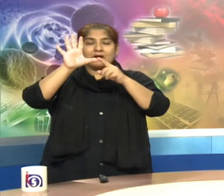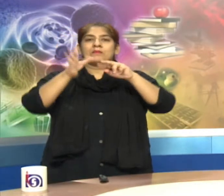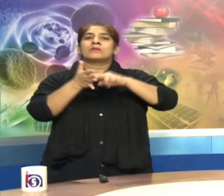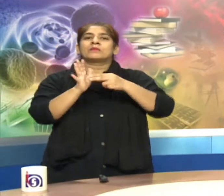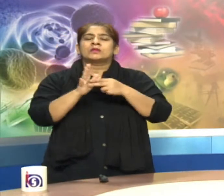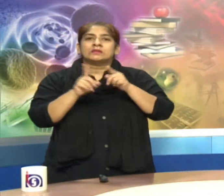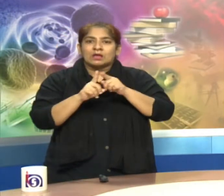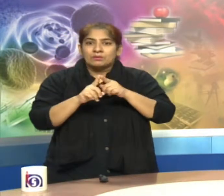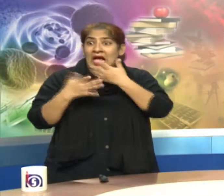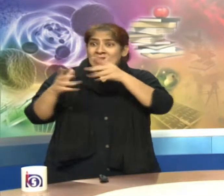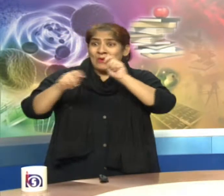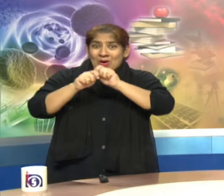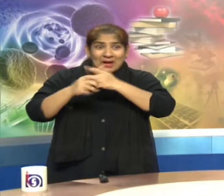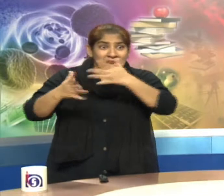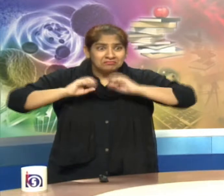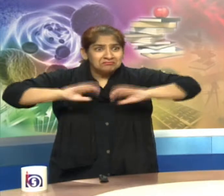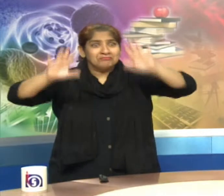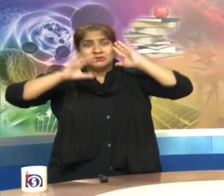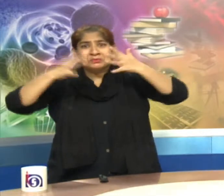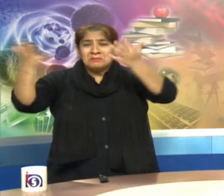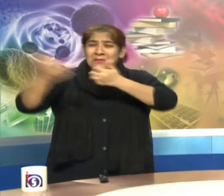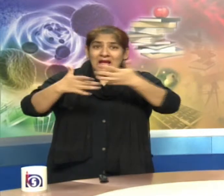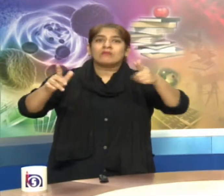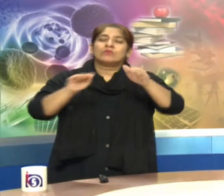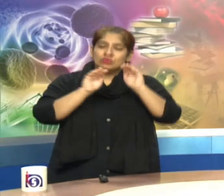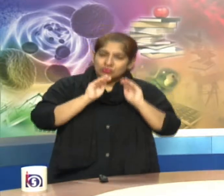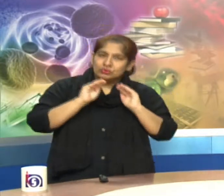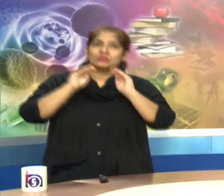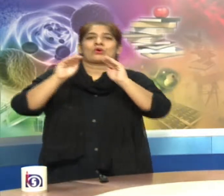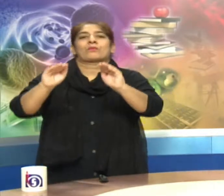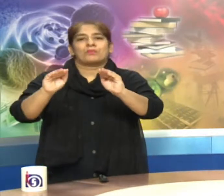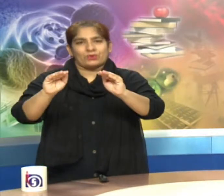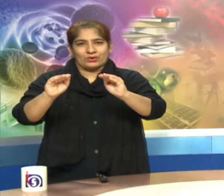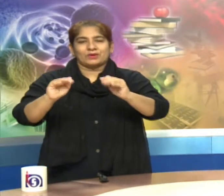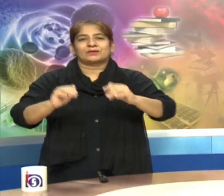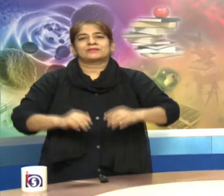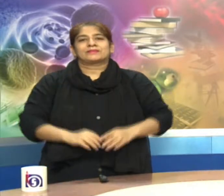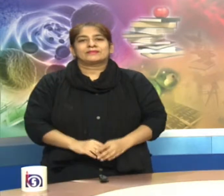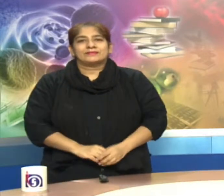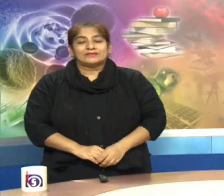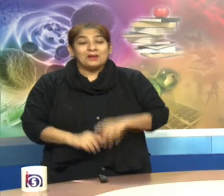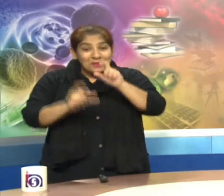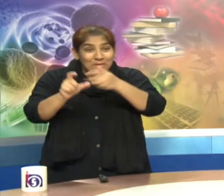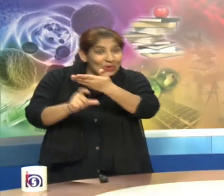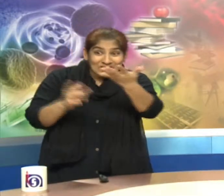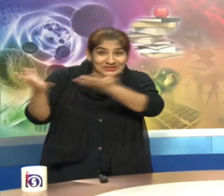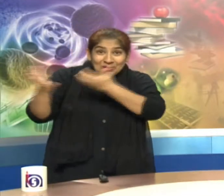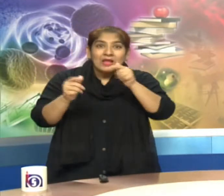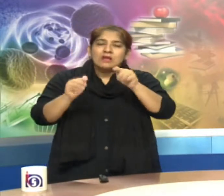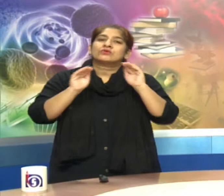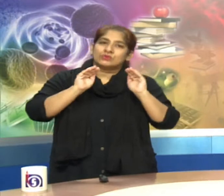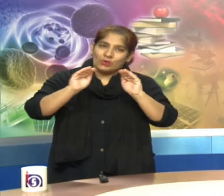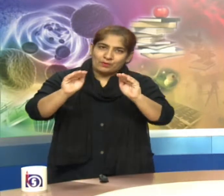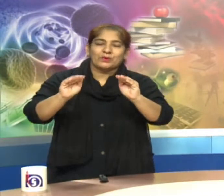The fifth important objective of advertising is where we support to our